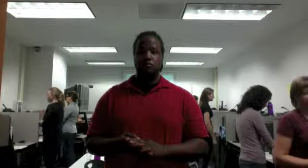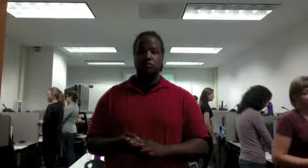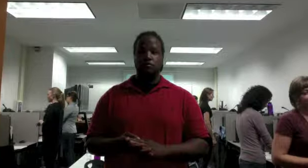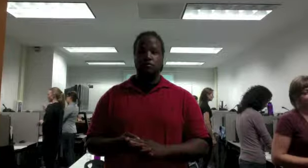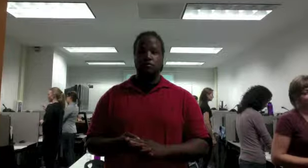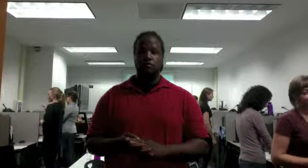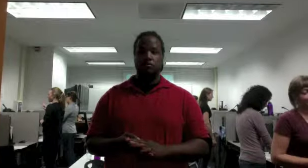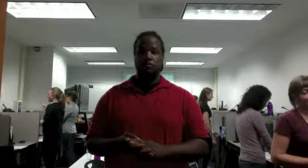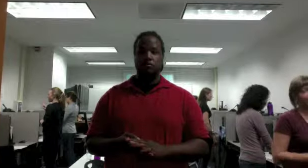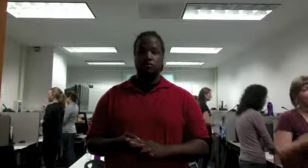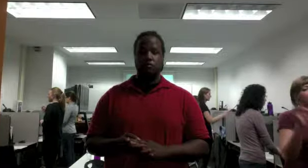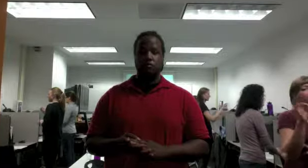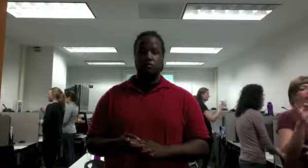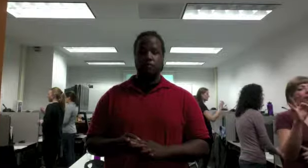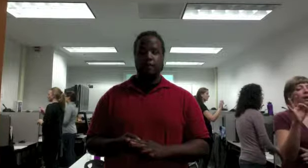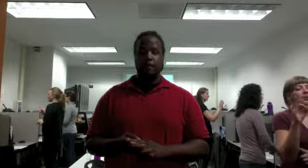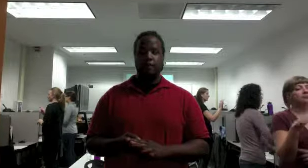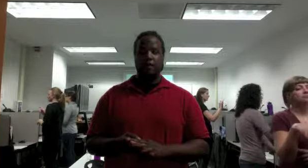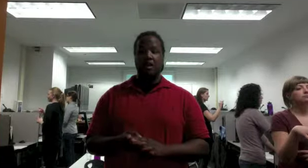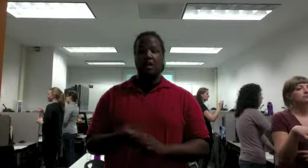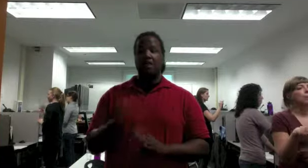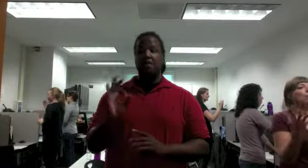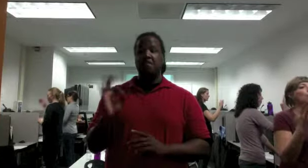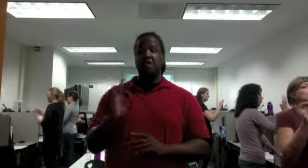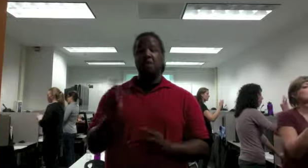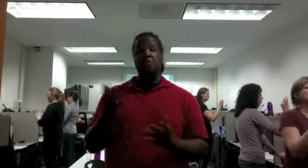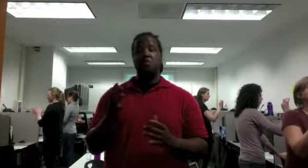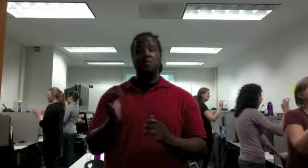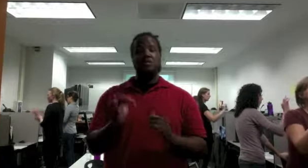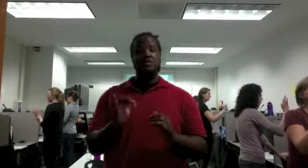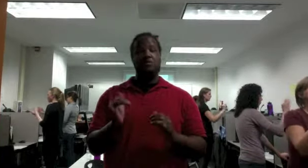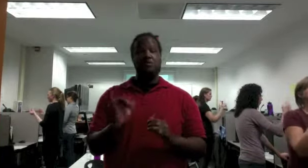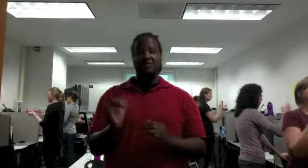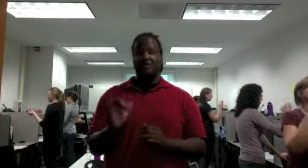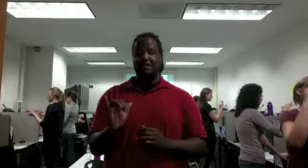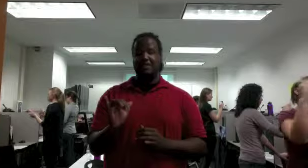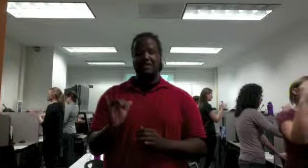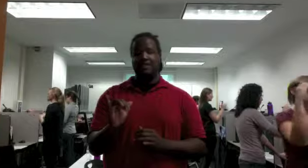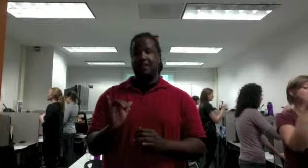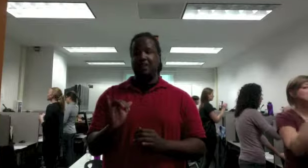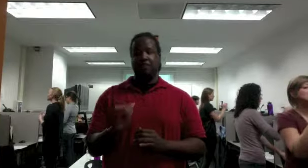In Fahrenheit, what's the same thing as 0 degrees Celsius? 0 degrees Celsius is